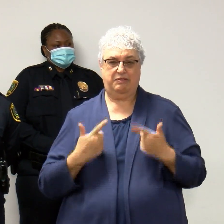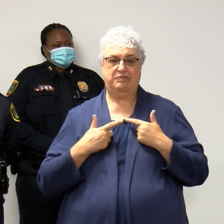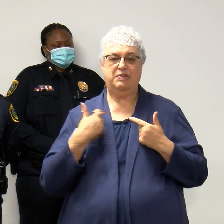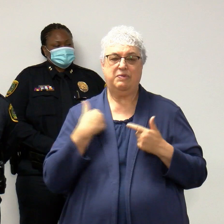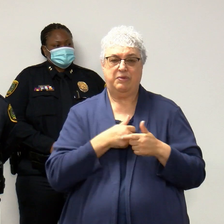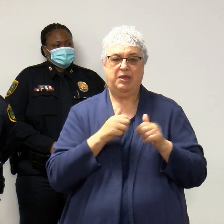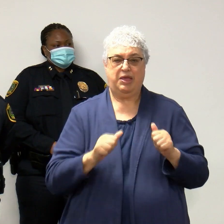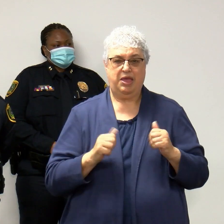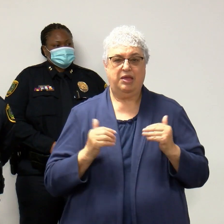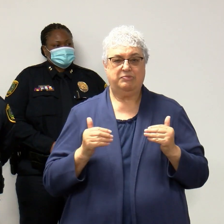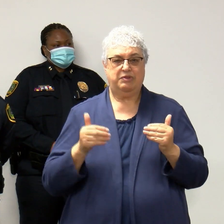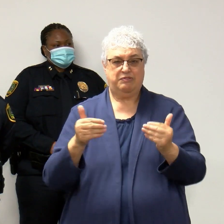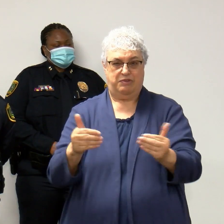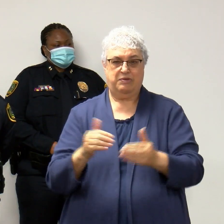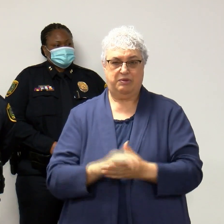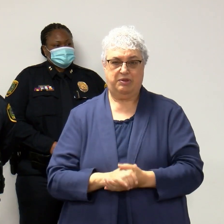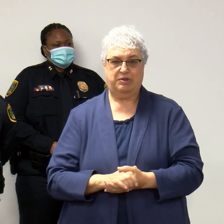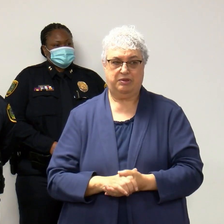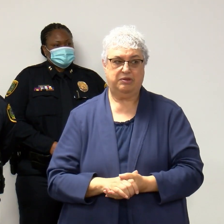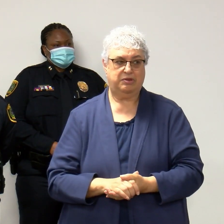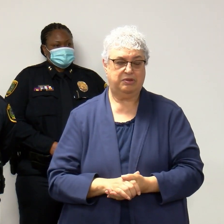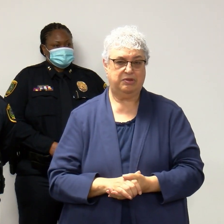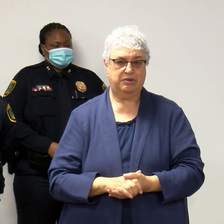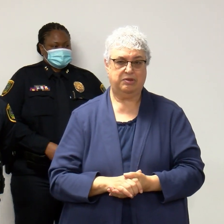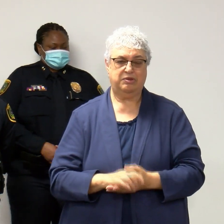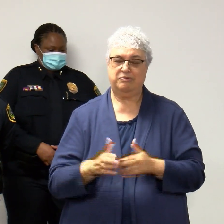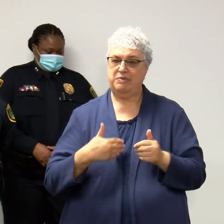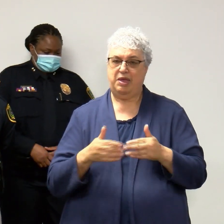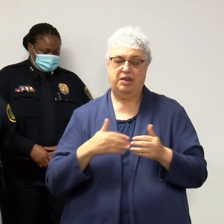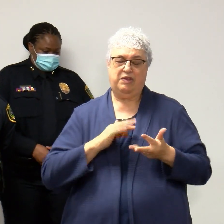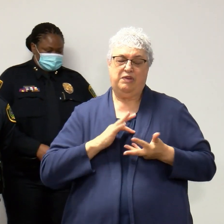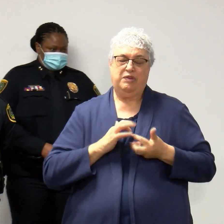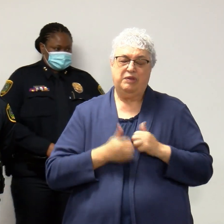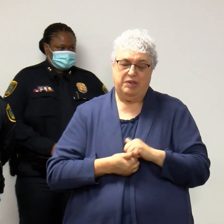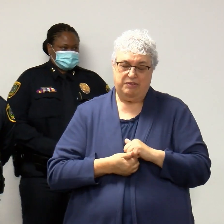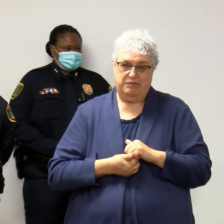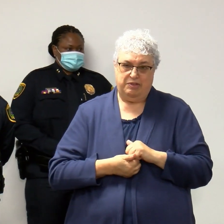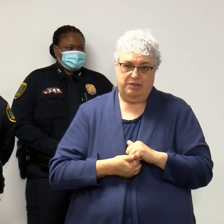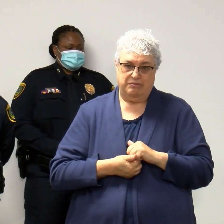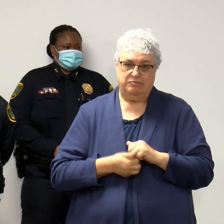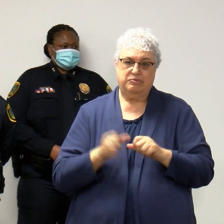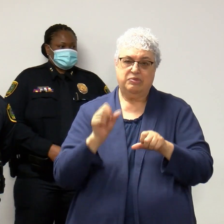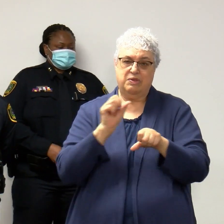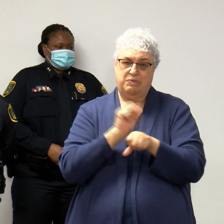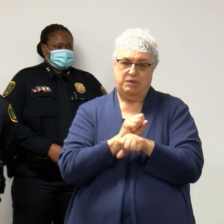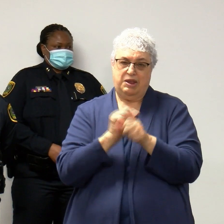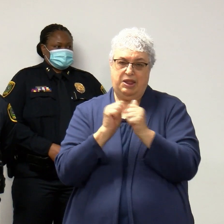move forward, in spite of our pain, to work